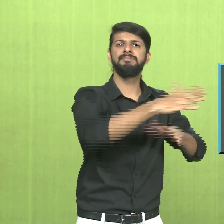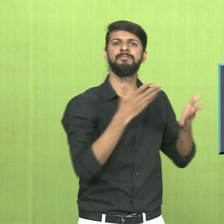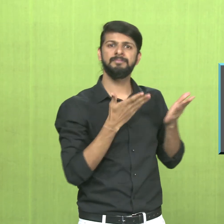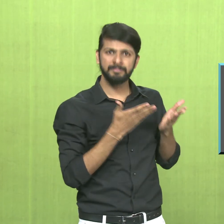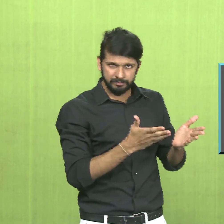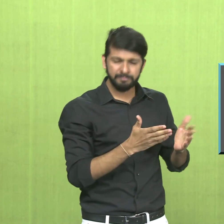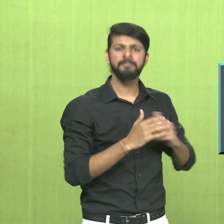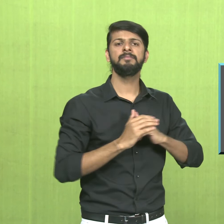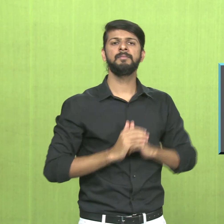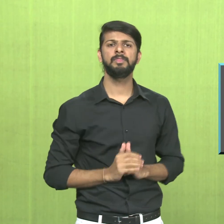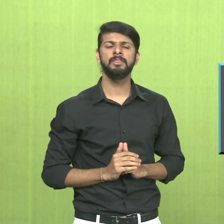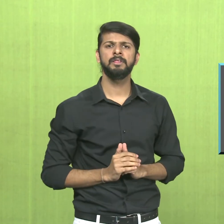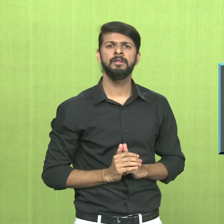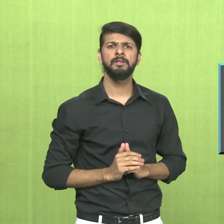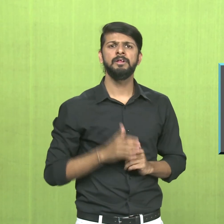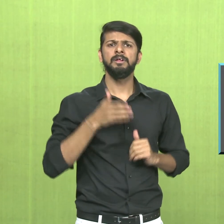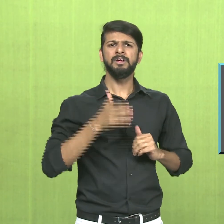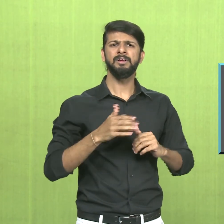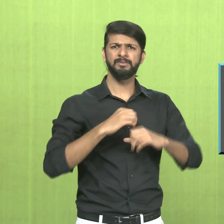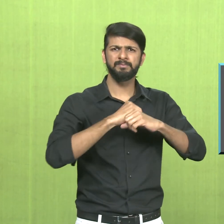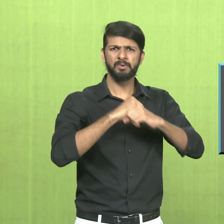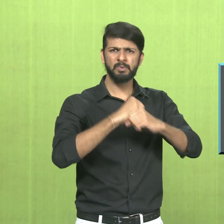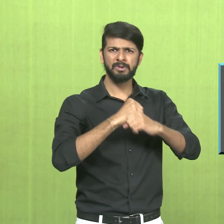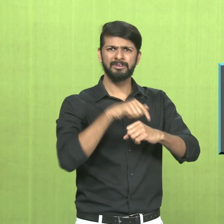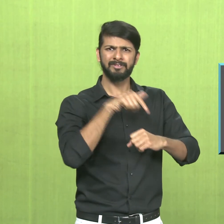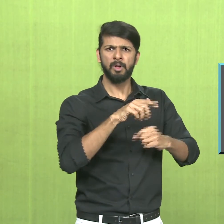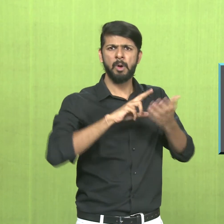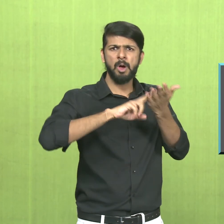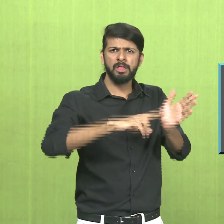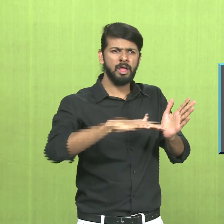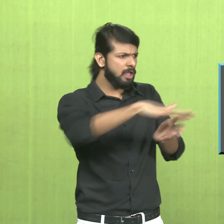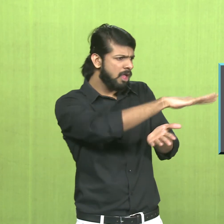It is a mix of landscape and movement of figures.